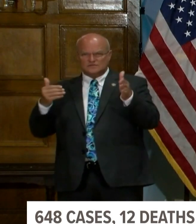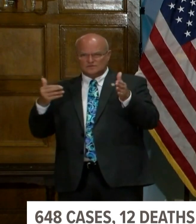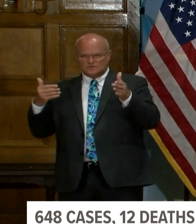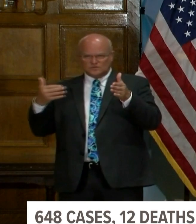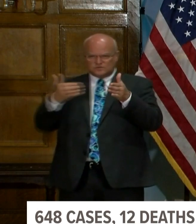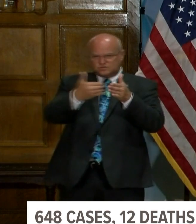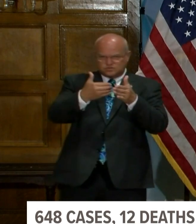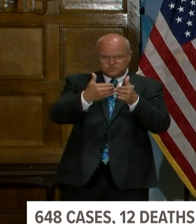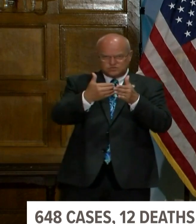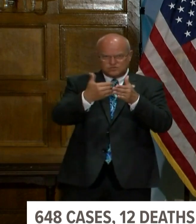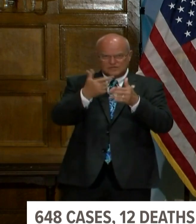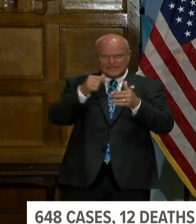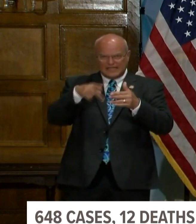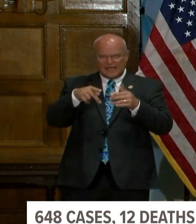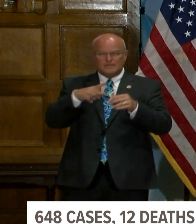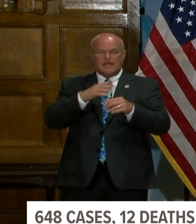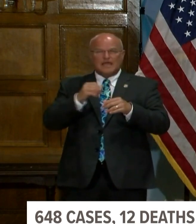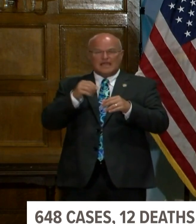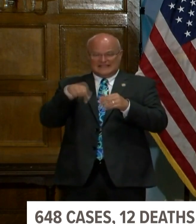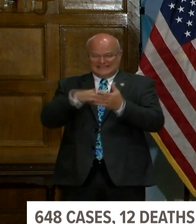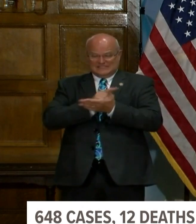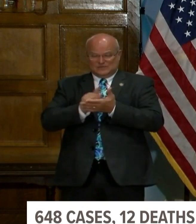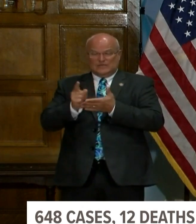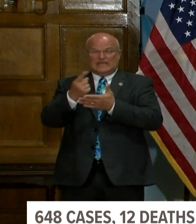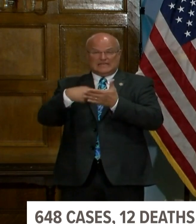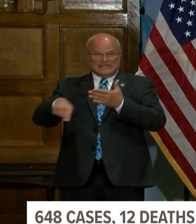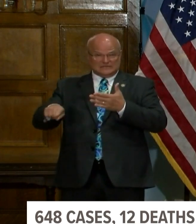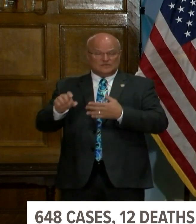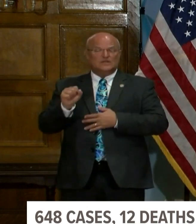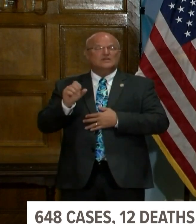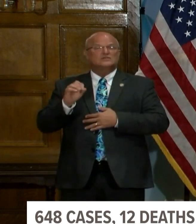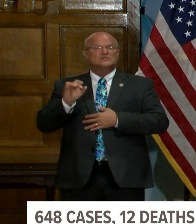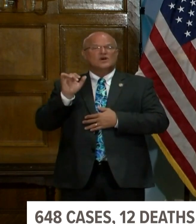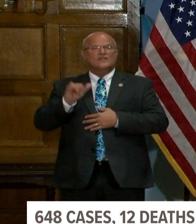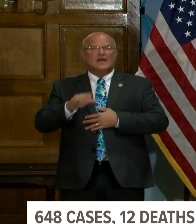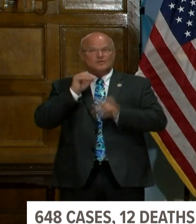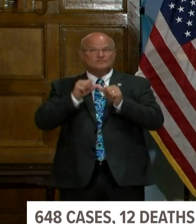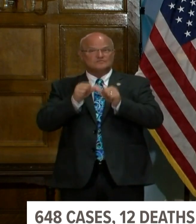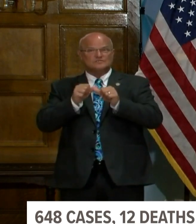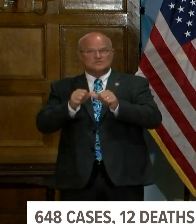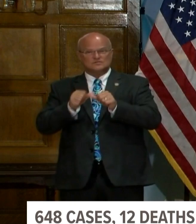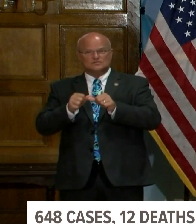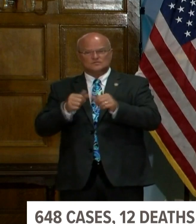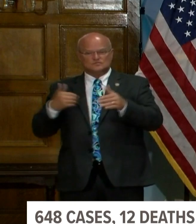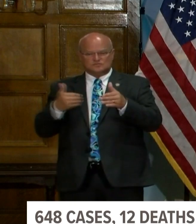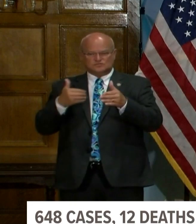tracers this week and on into next week. And so that's going to continue